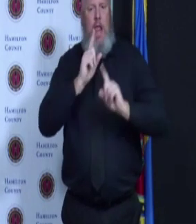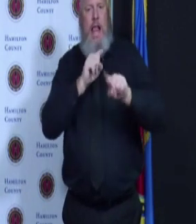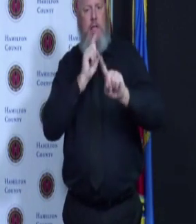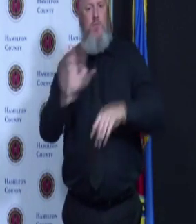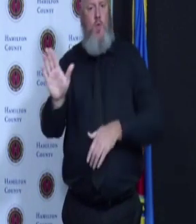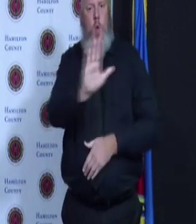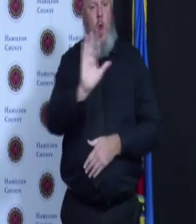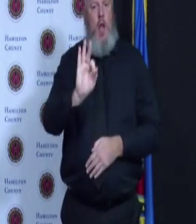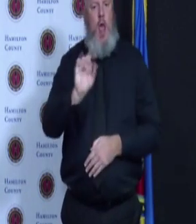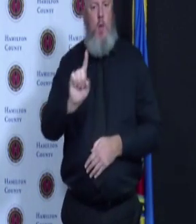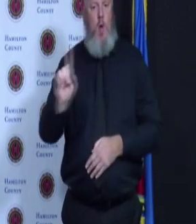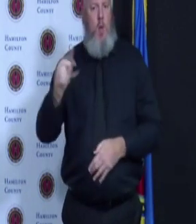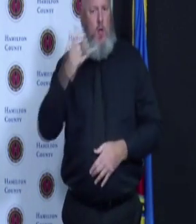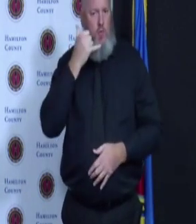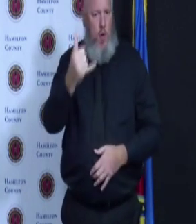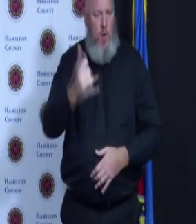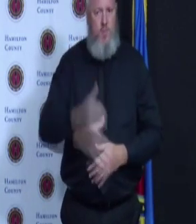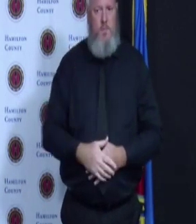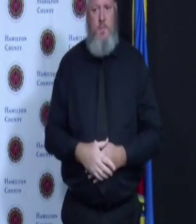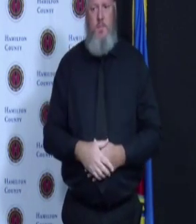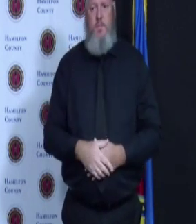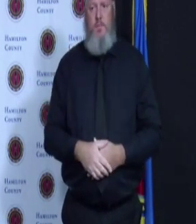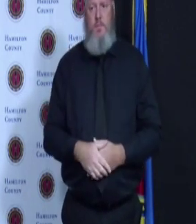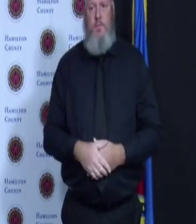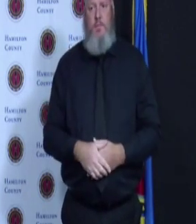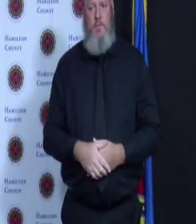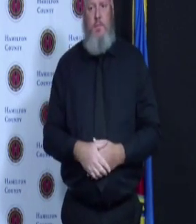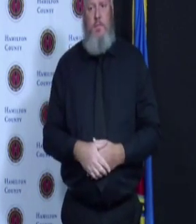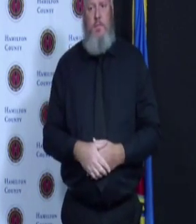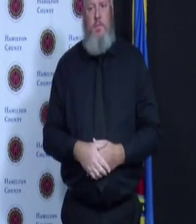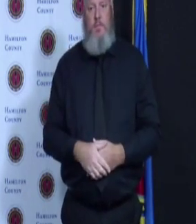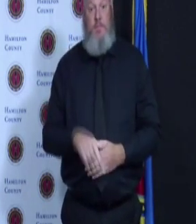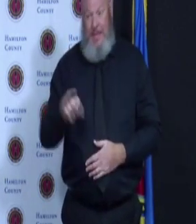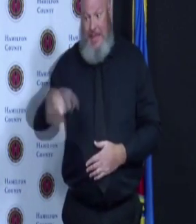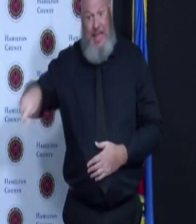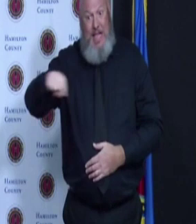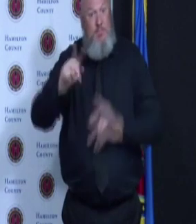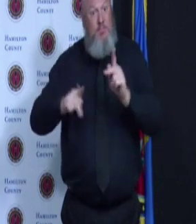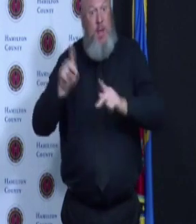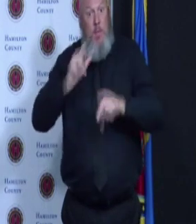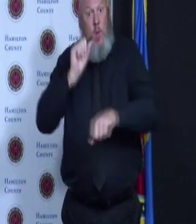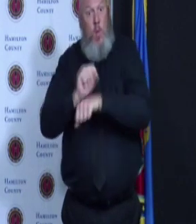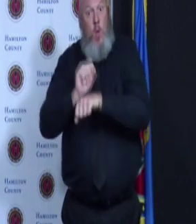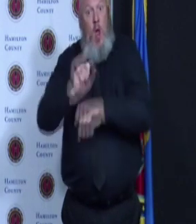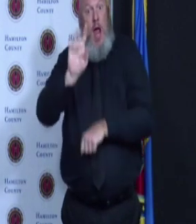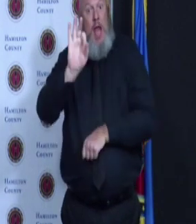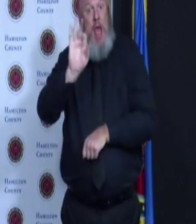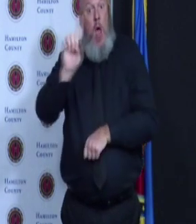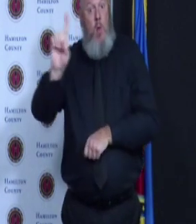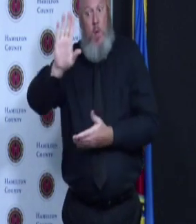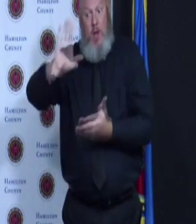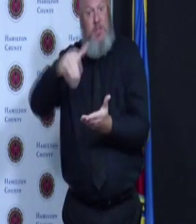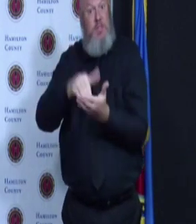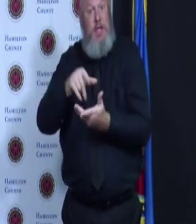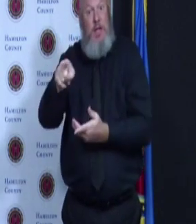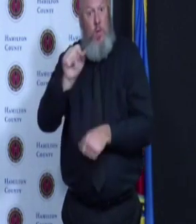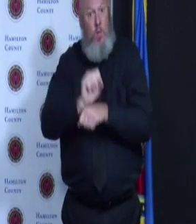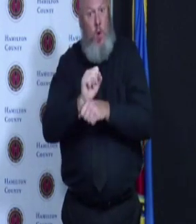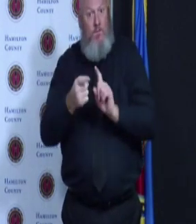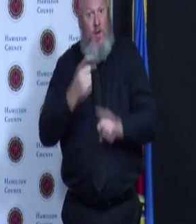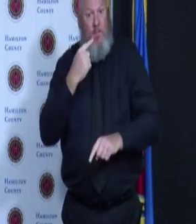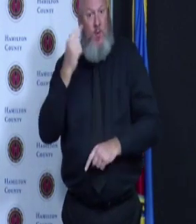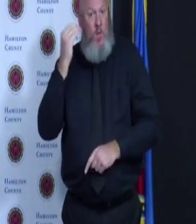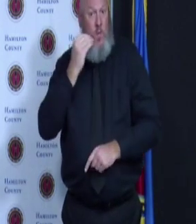Our purchasing staff are working hard every day to source materials and PPE, the personal